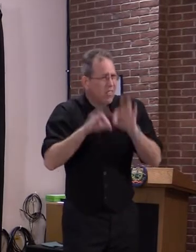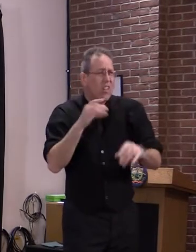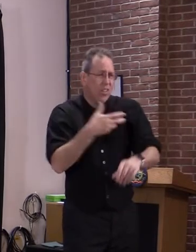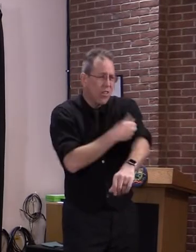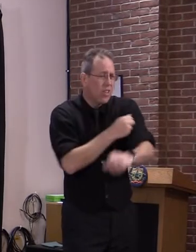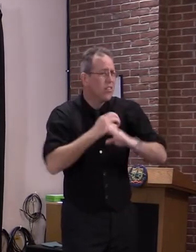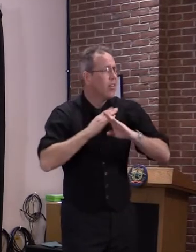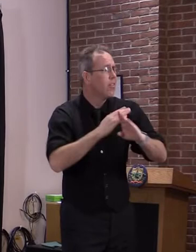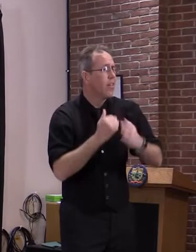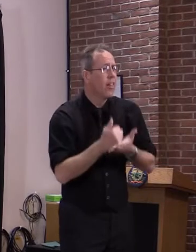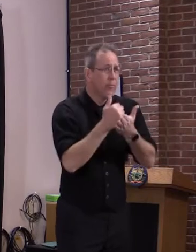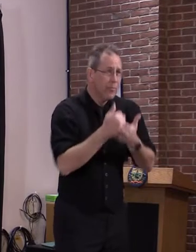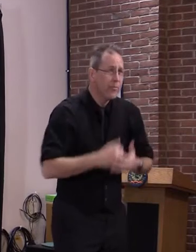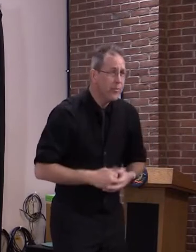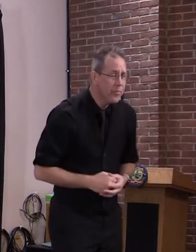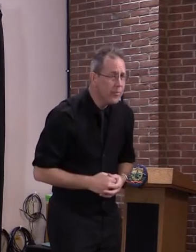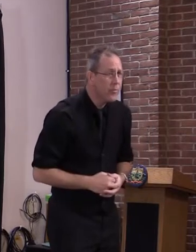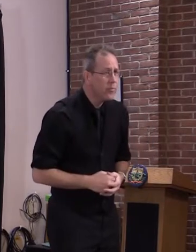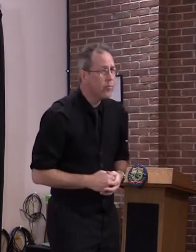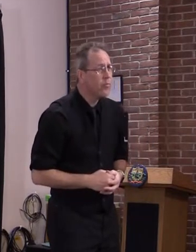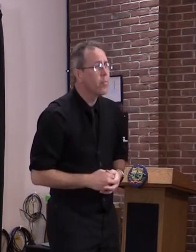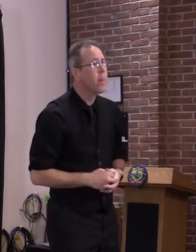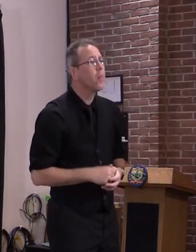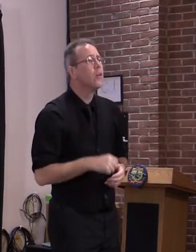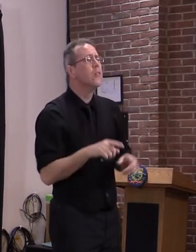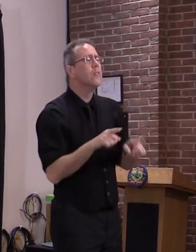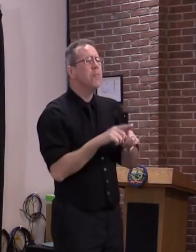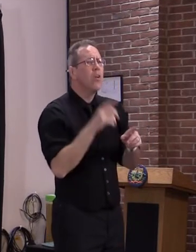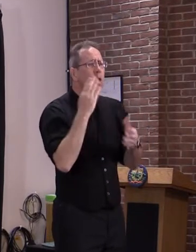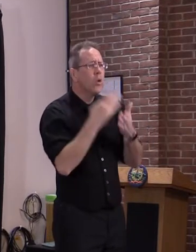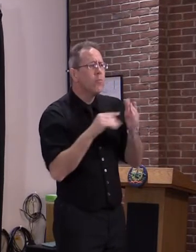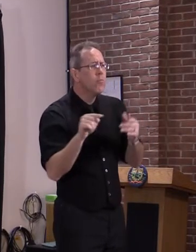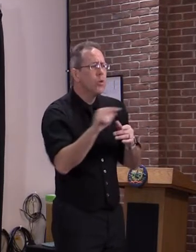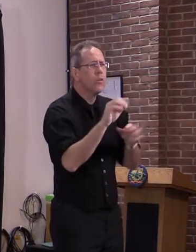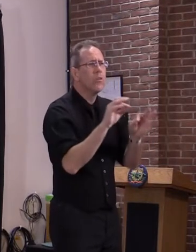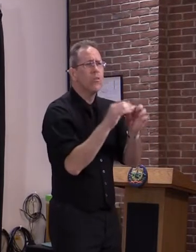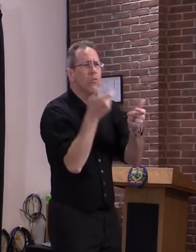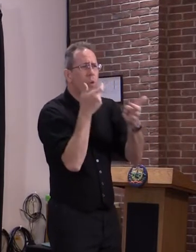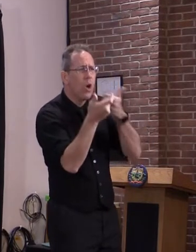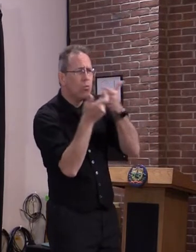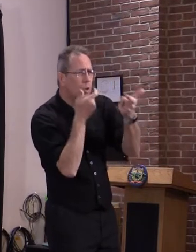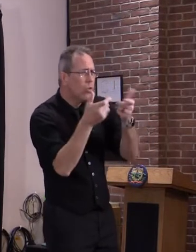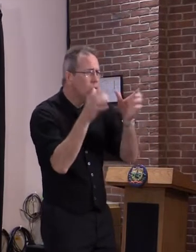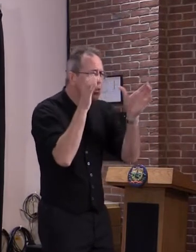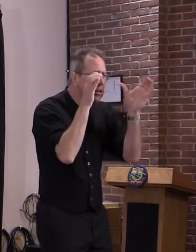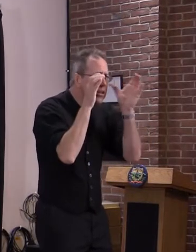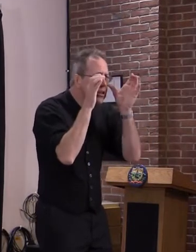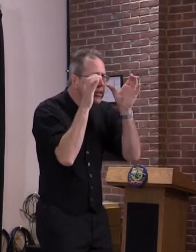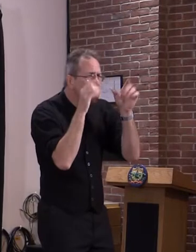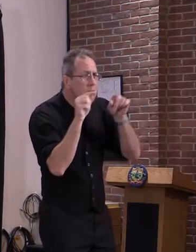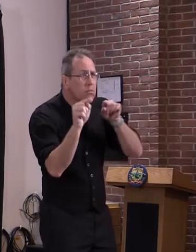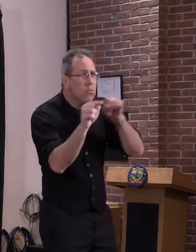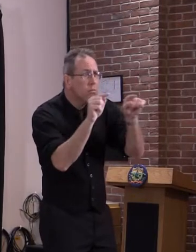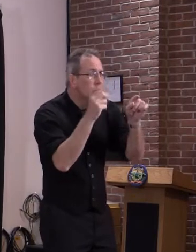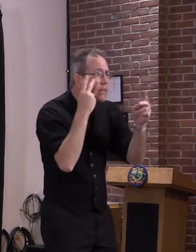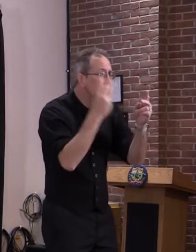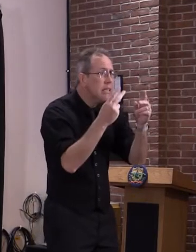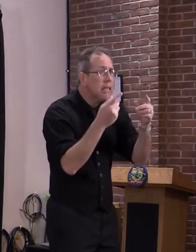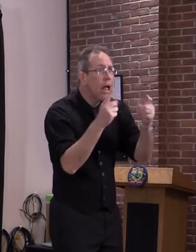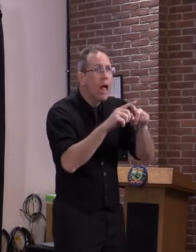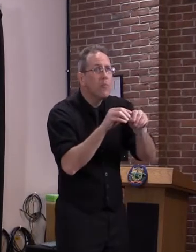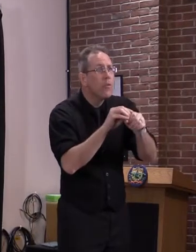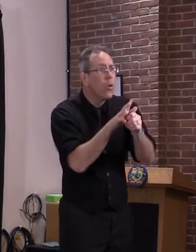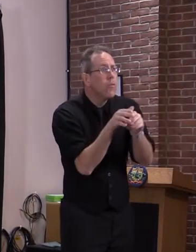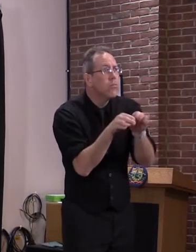conduct surveillance for disease trends, monitor outbreaks in vulnerable populations, and be on the watch for